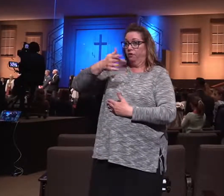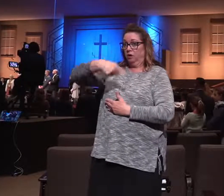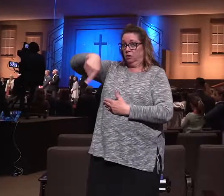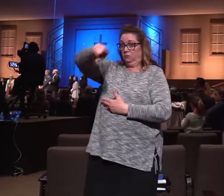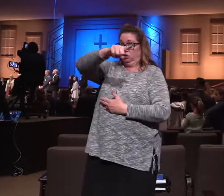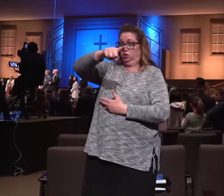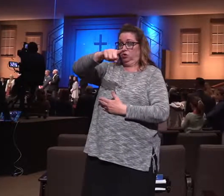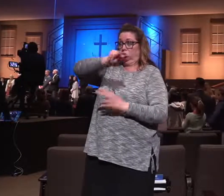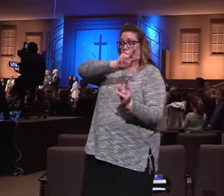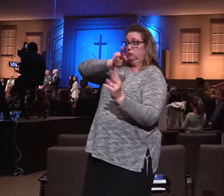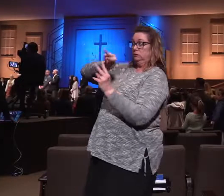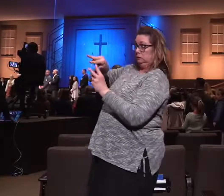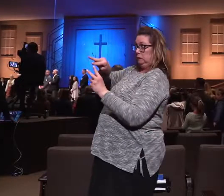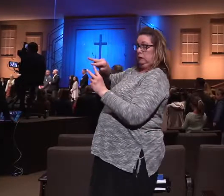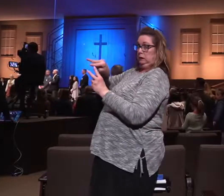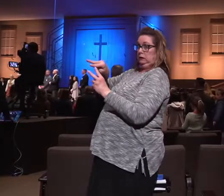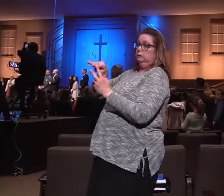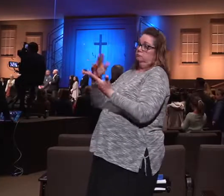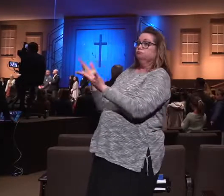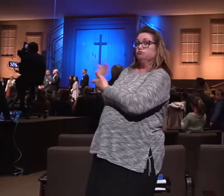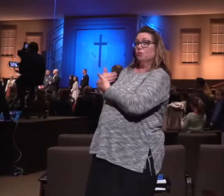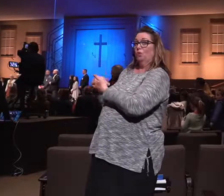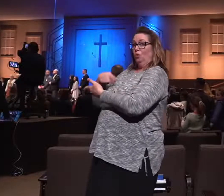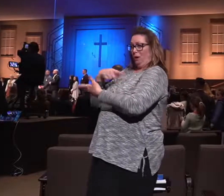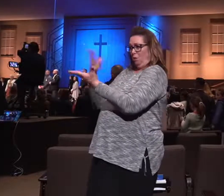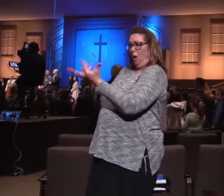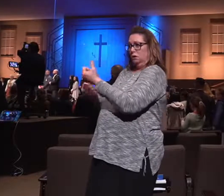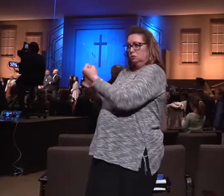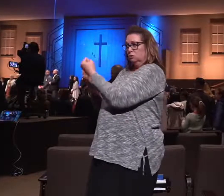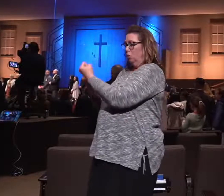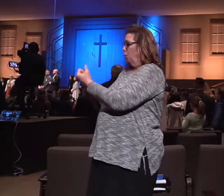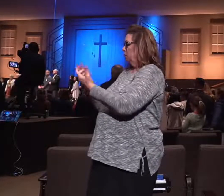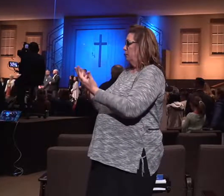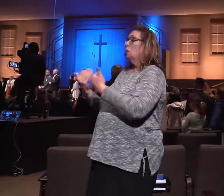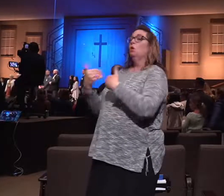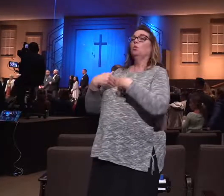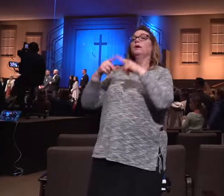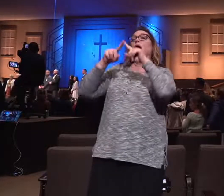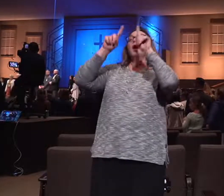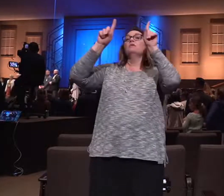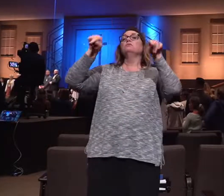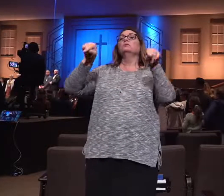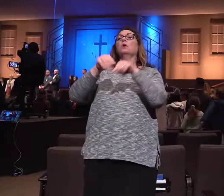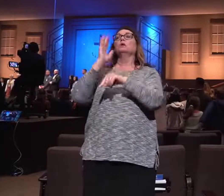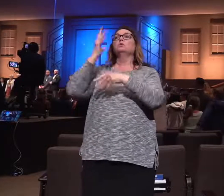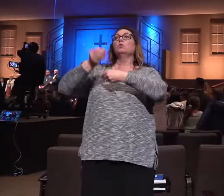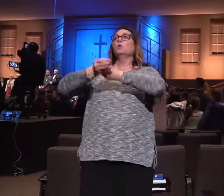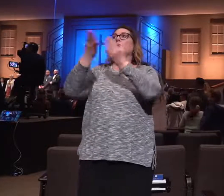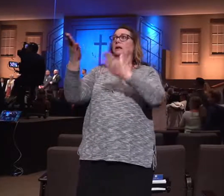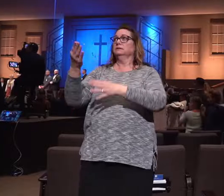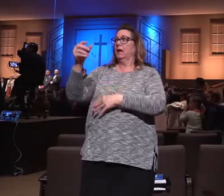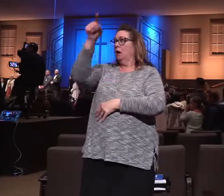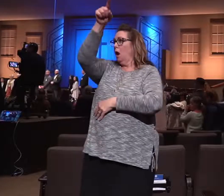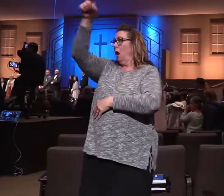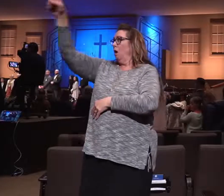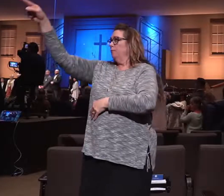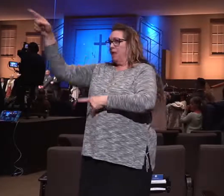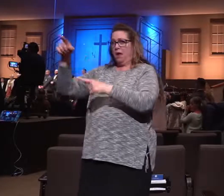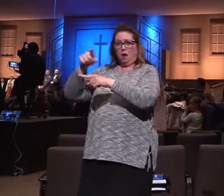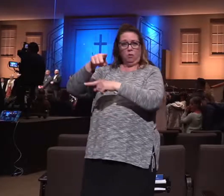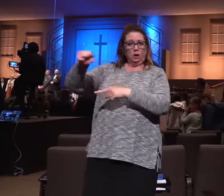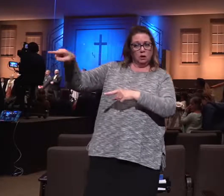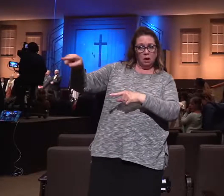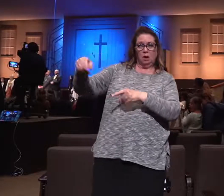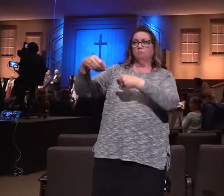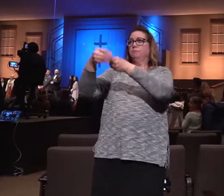very quickly, just letting you stretch for a moment here. Just pass down one for everyone in the balcony. If you'd grab some of them up there, staff,